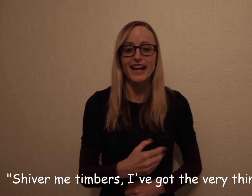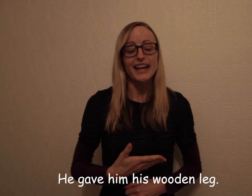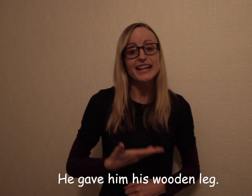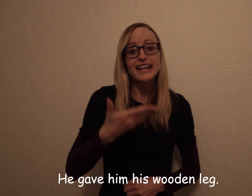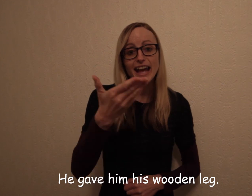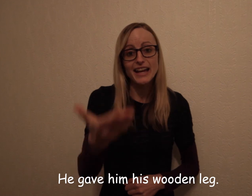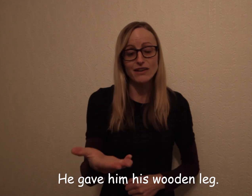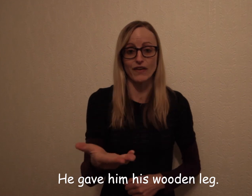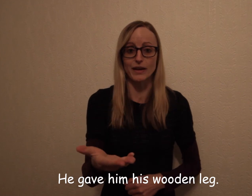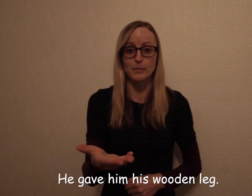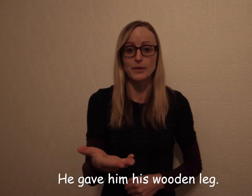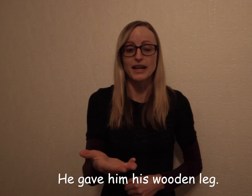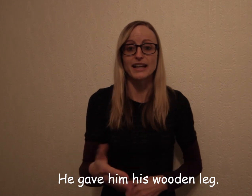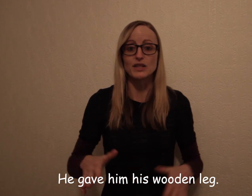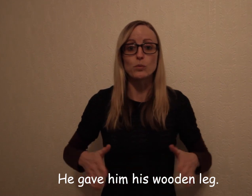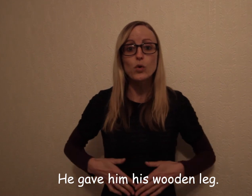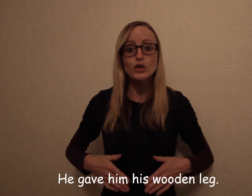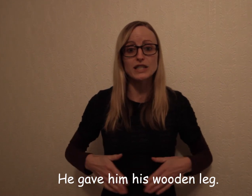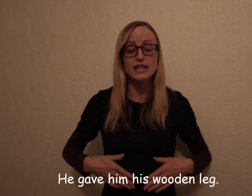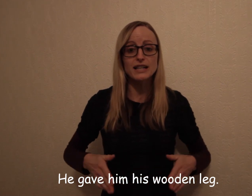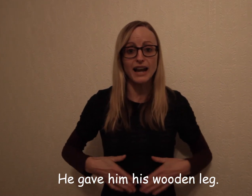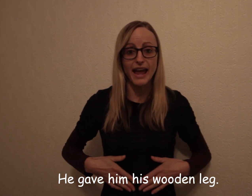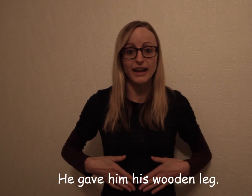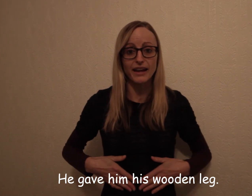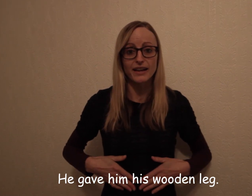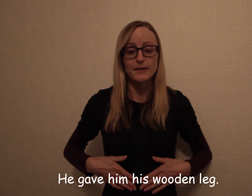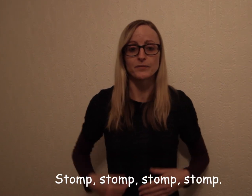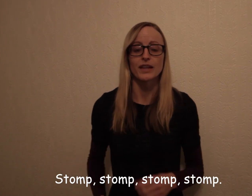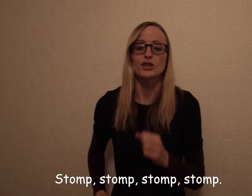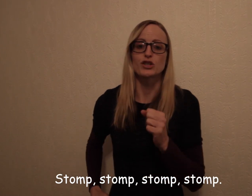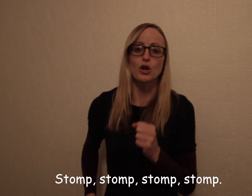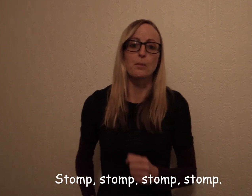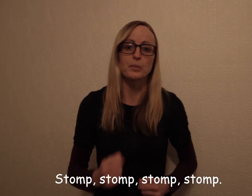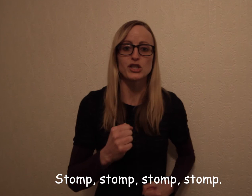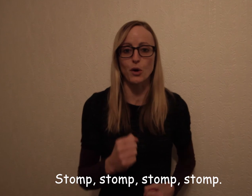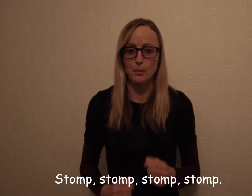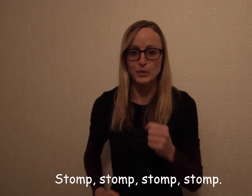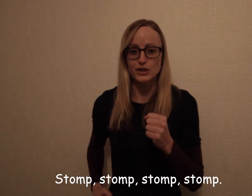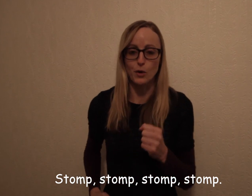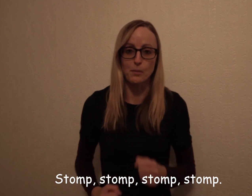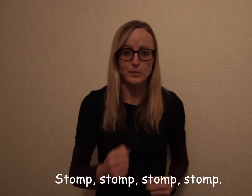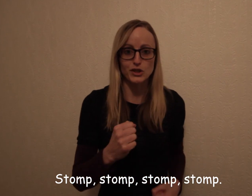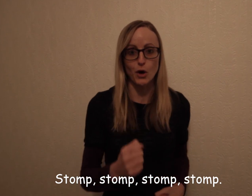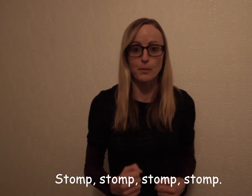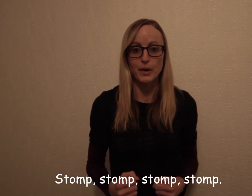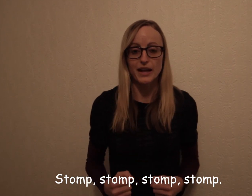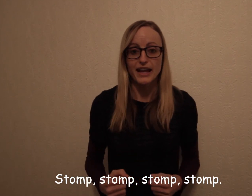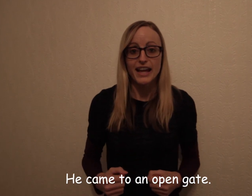He gave him his wooden leg. Stomp, stomp, stomp, stomp.